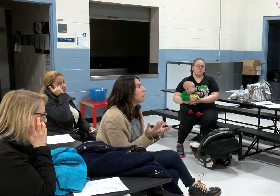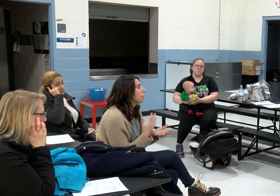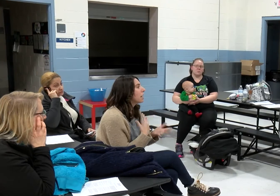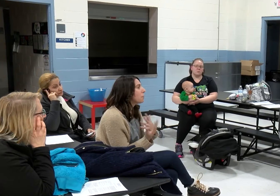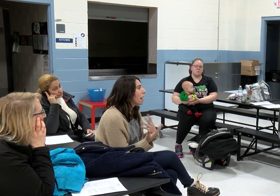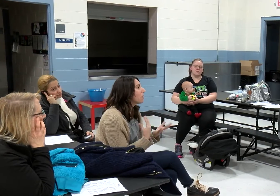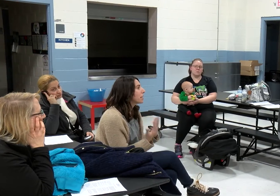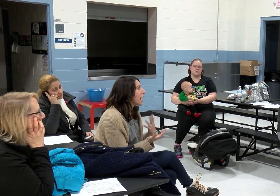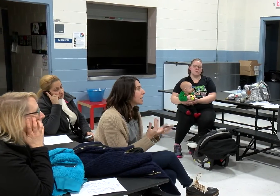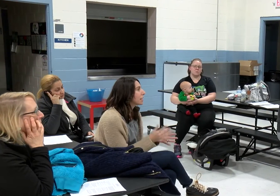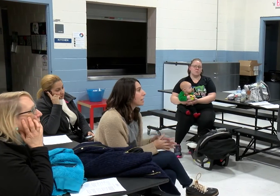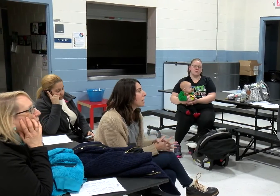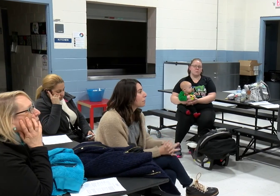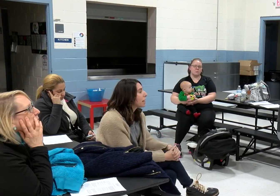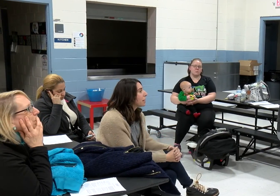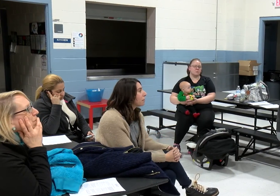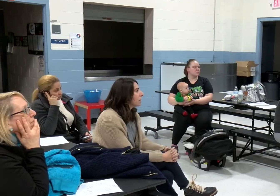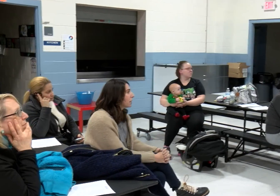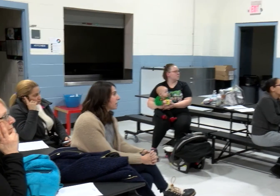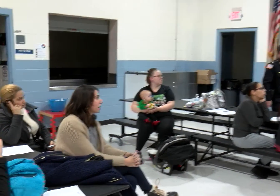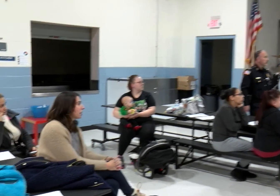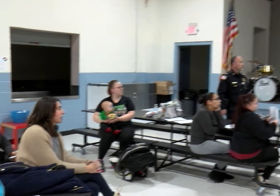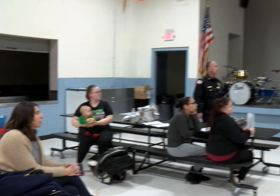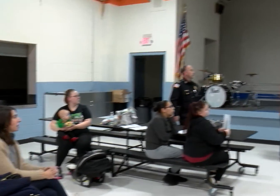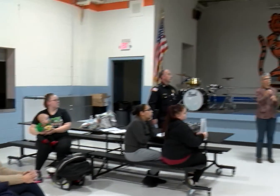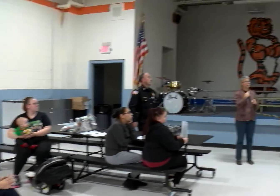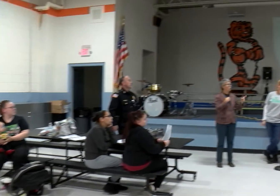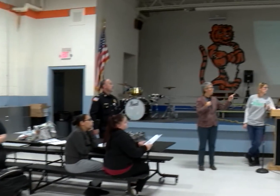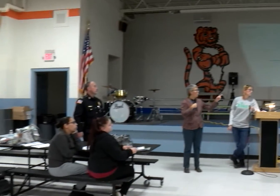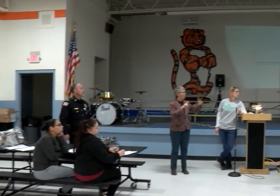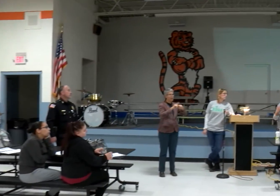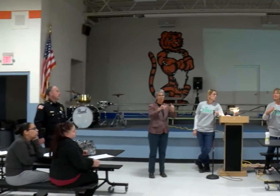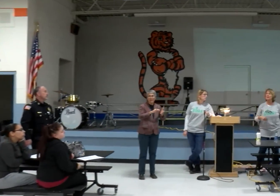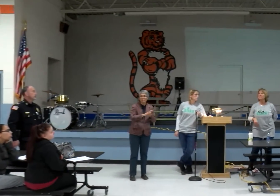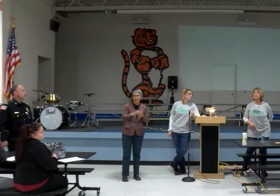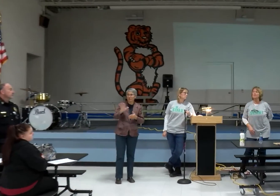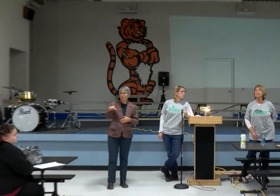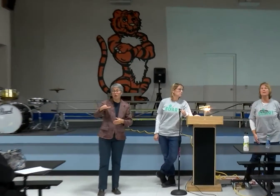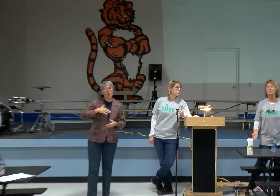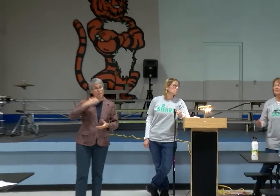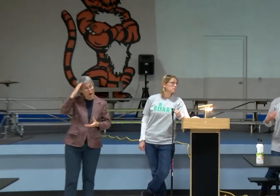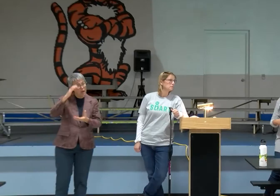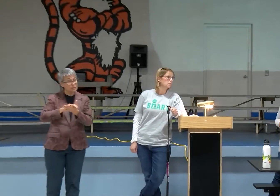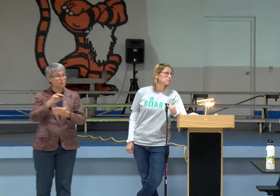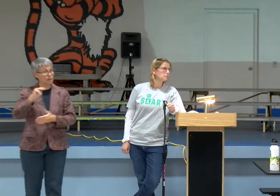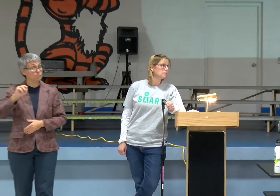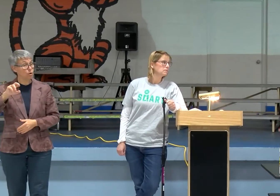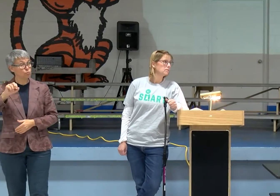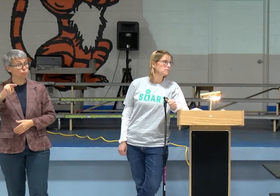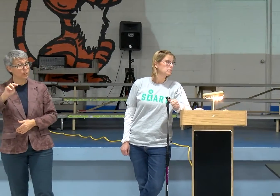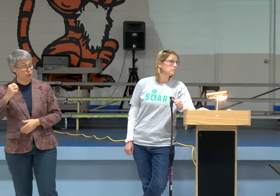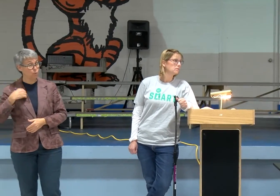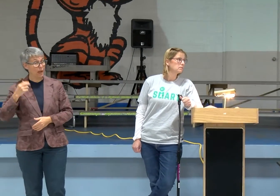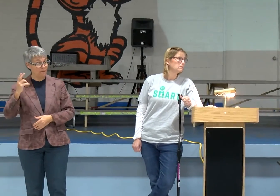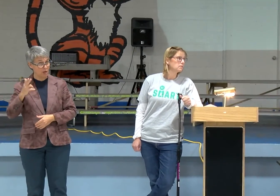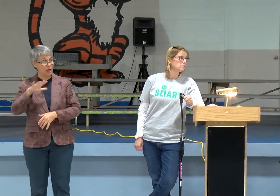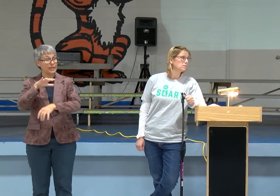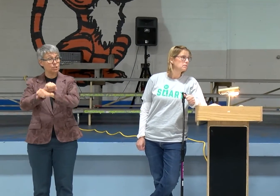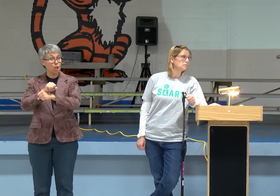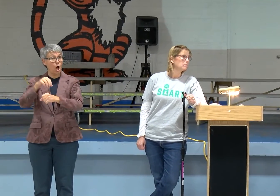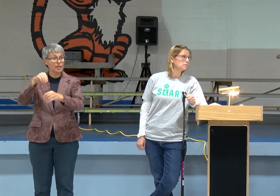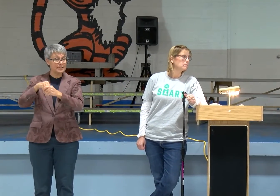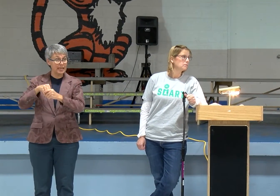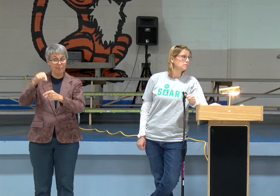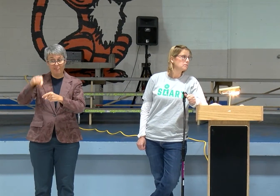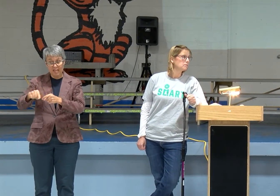feel empowered to ask. That's an excellent way to even ask. You can say, my husband's a Marine, we keep a gun, it's secured safely